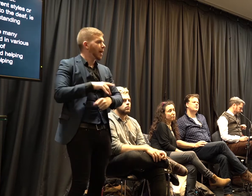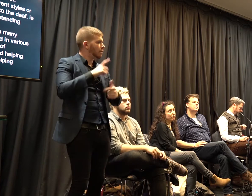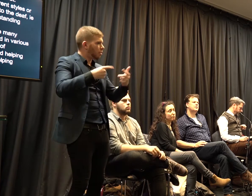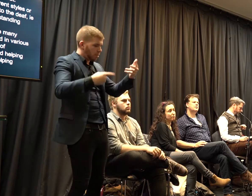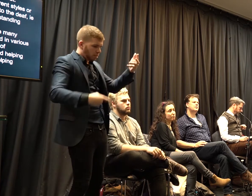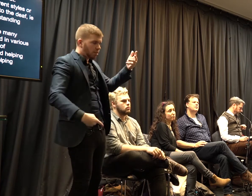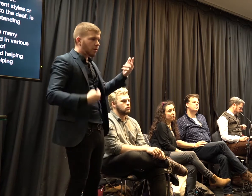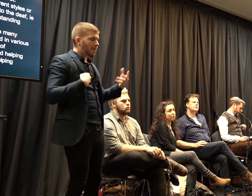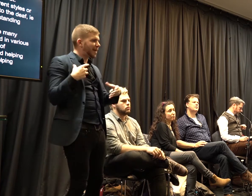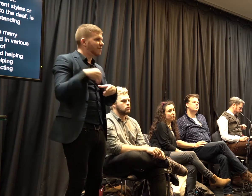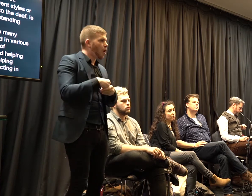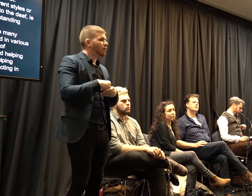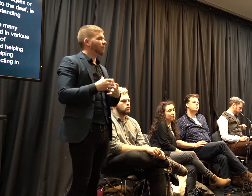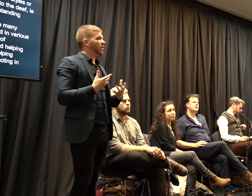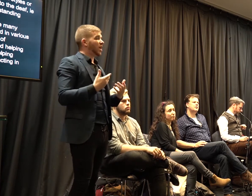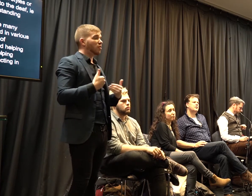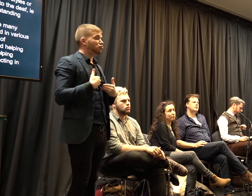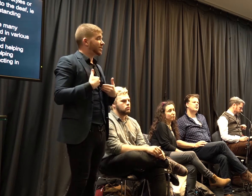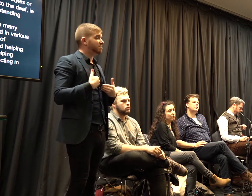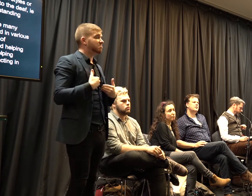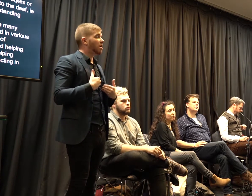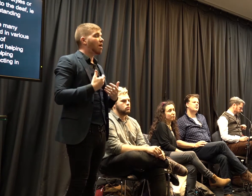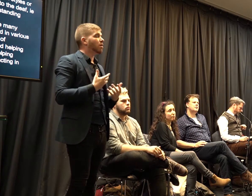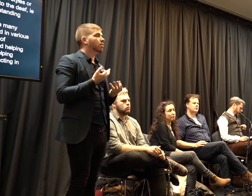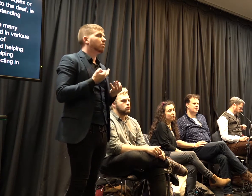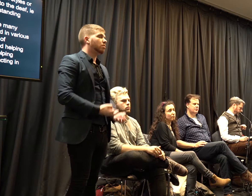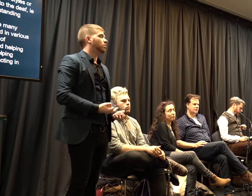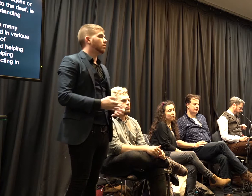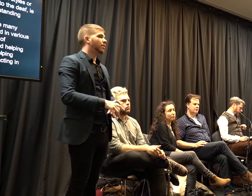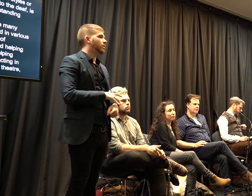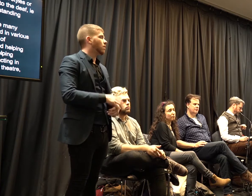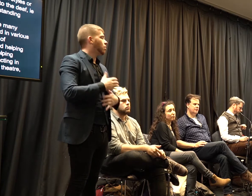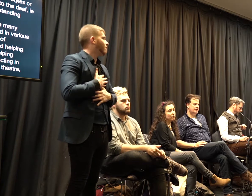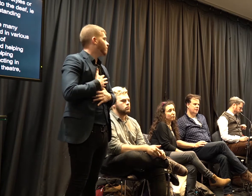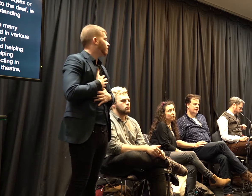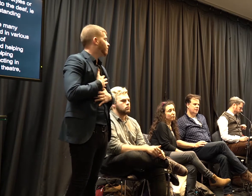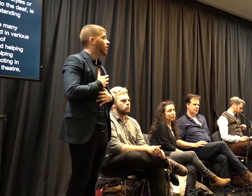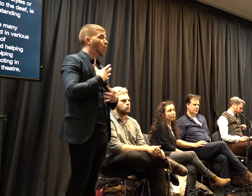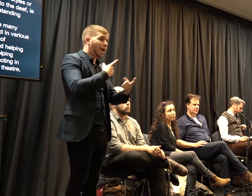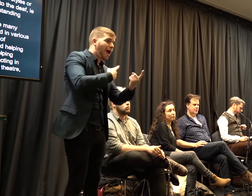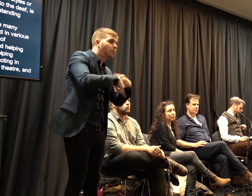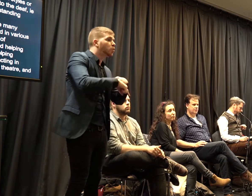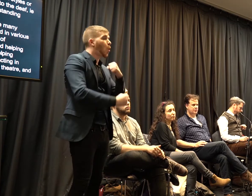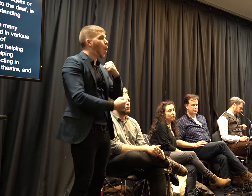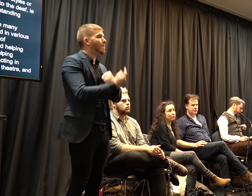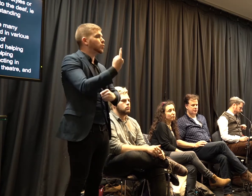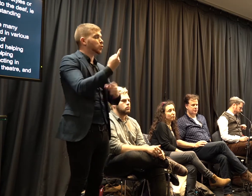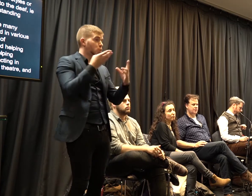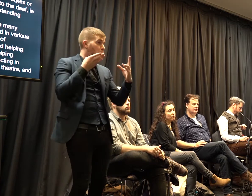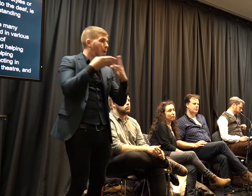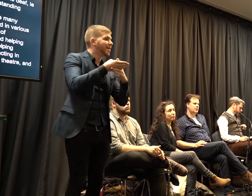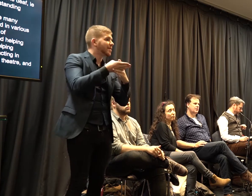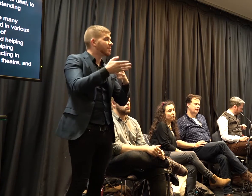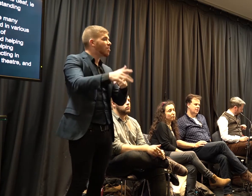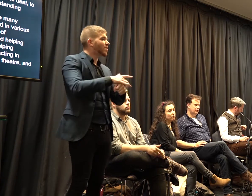etc. Underneath it all, I just love theatre, and therefore I want everyone to have the opportunity to